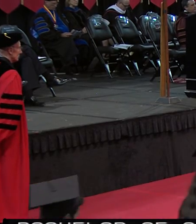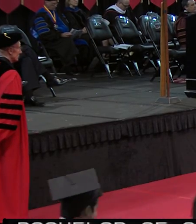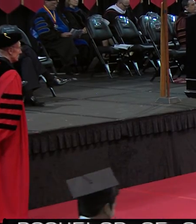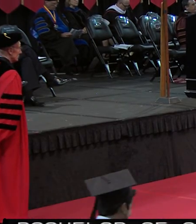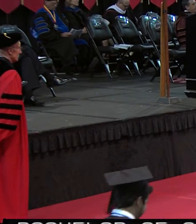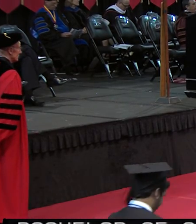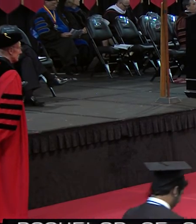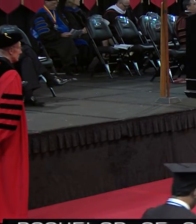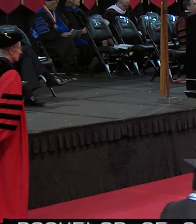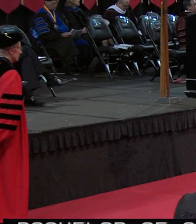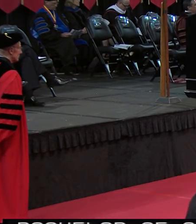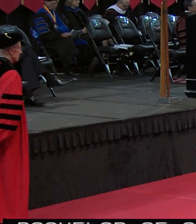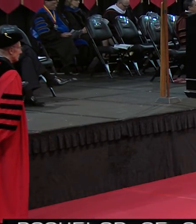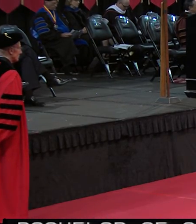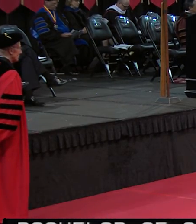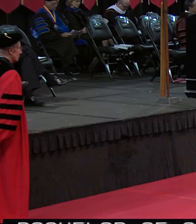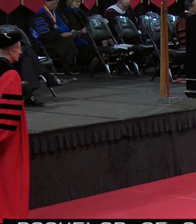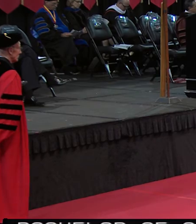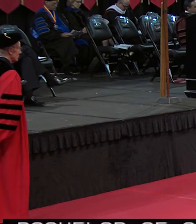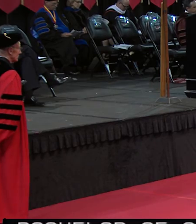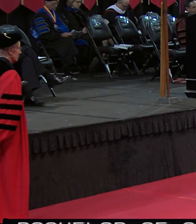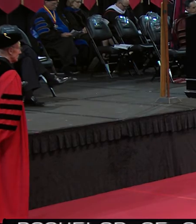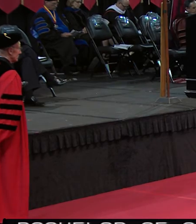Mohanud Mohammed.